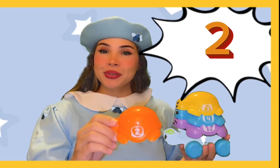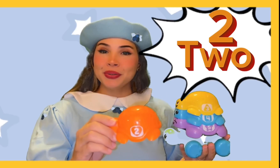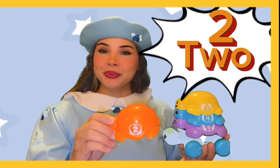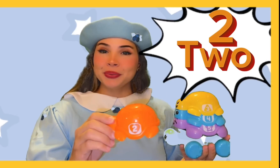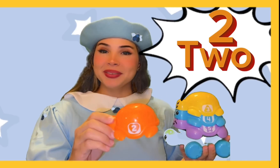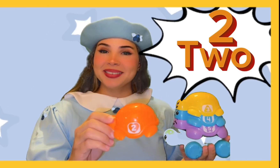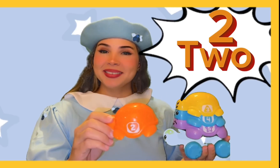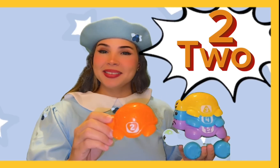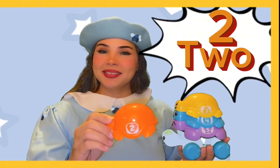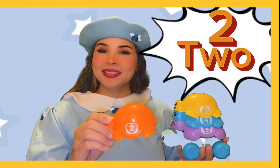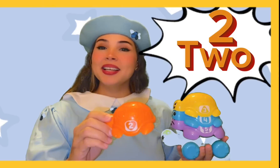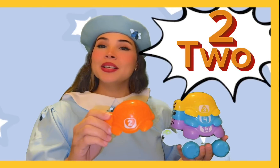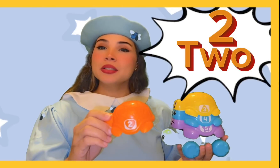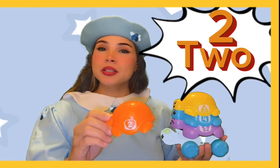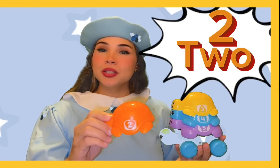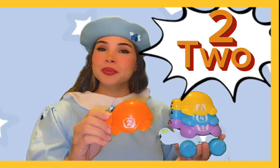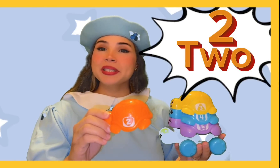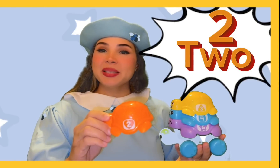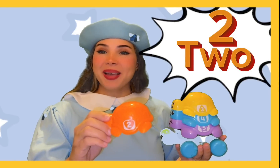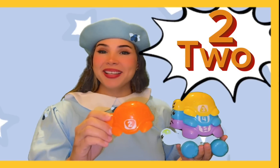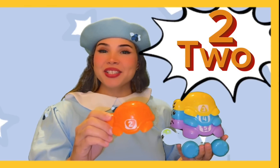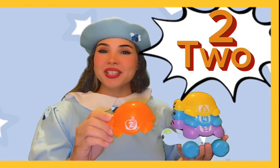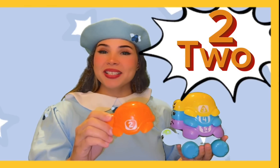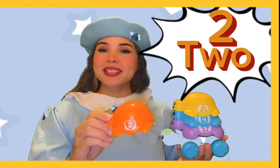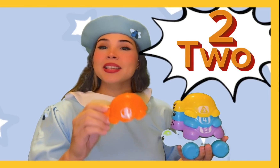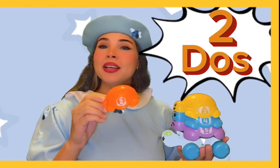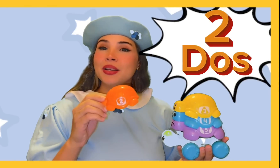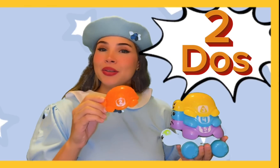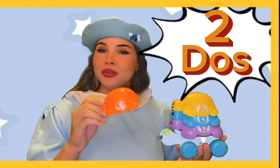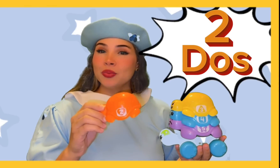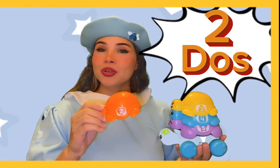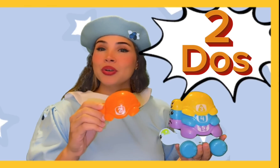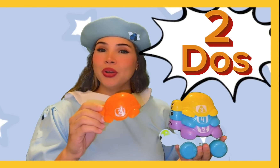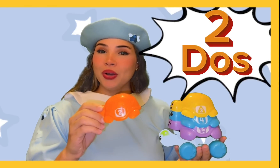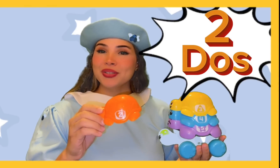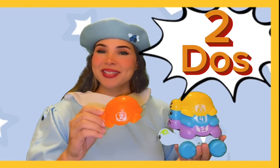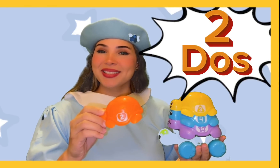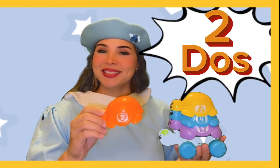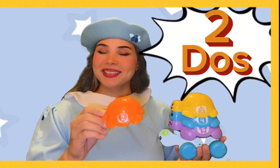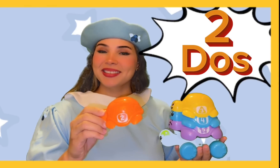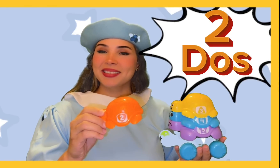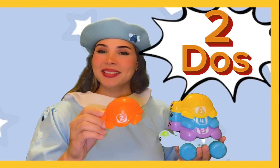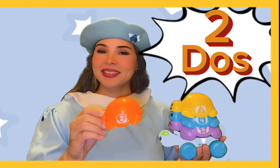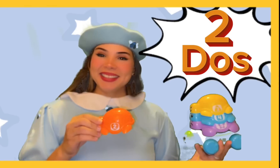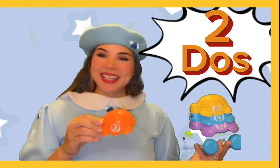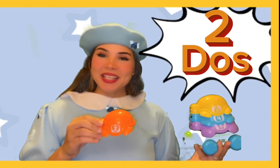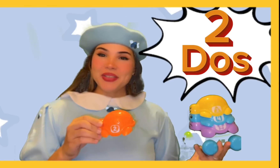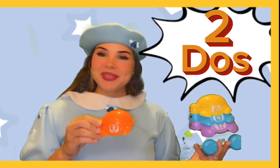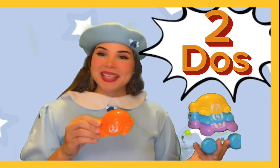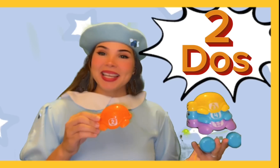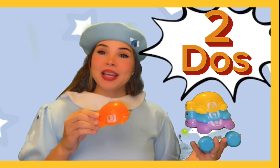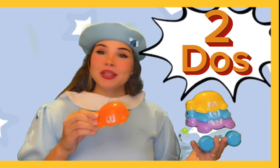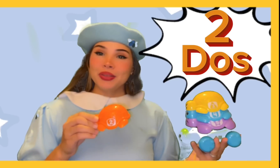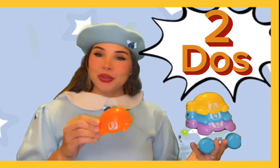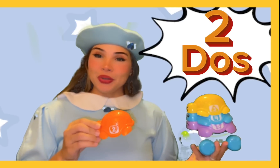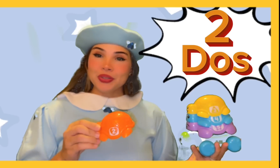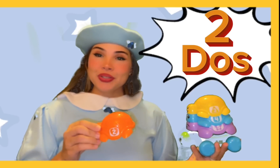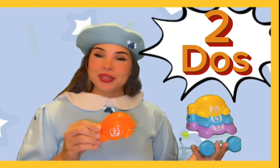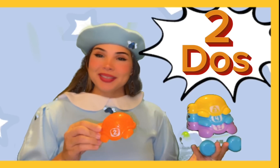2. 2 in Spanish is número 2. Can you say dos?